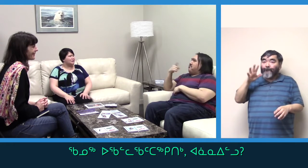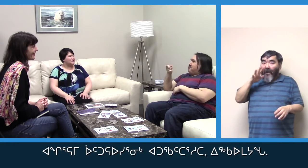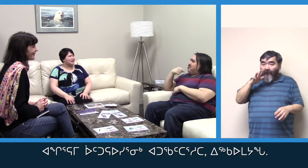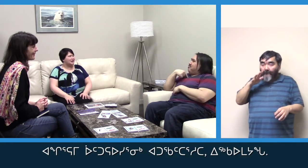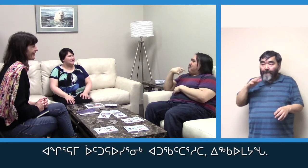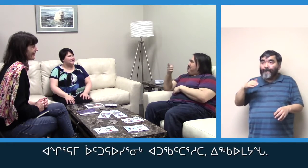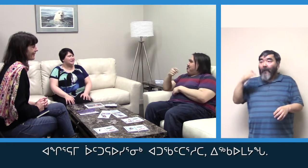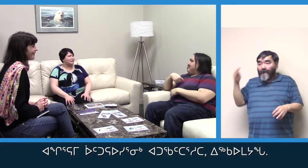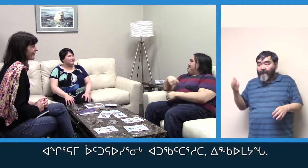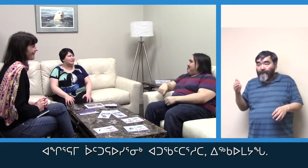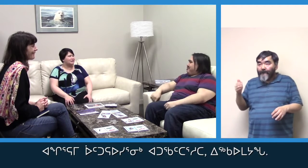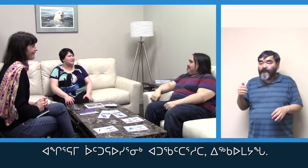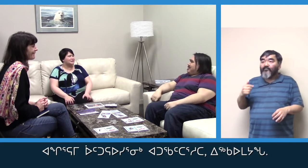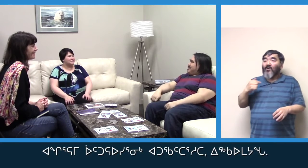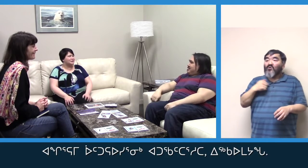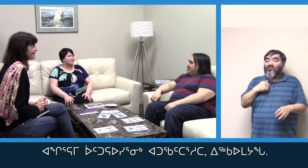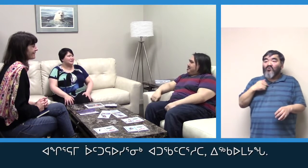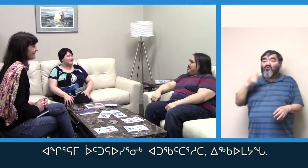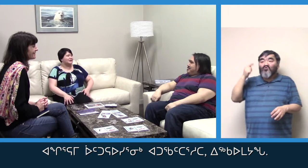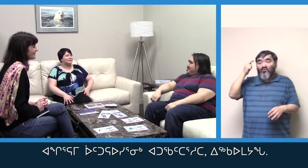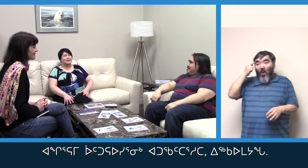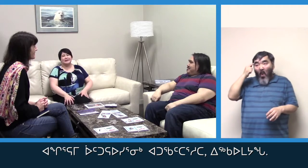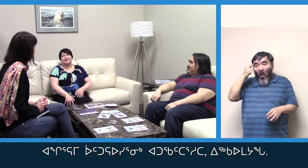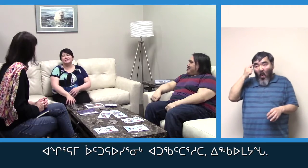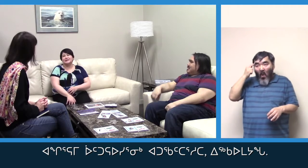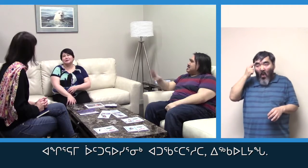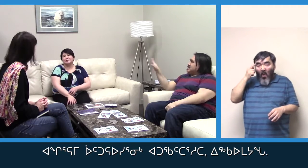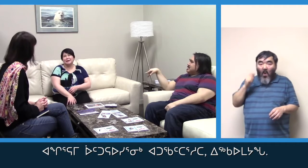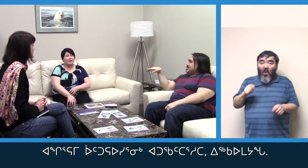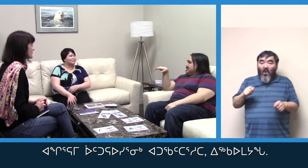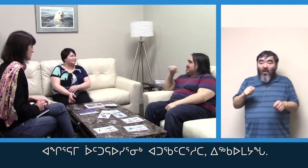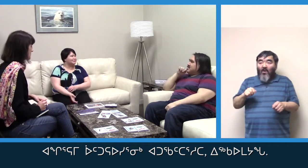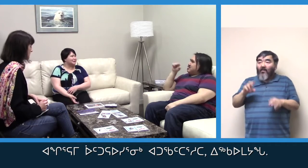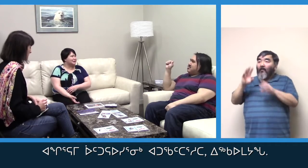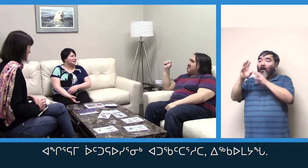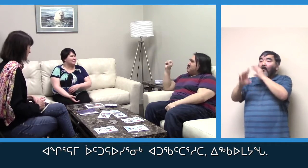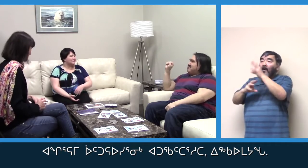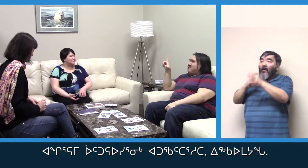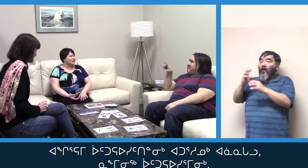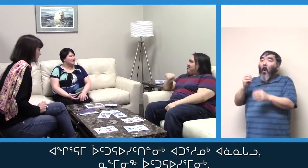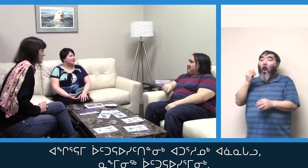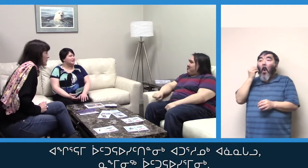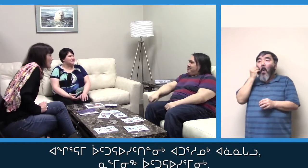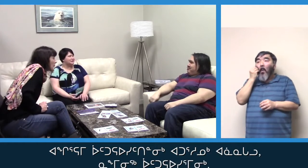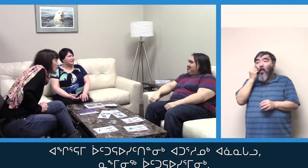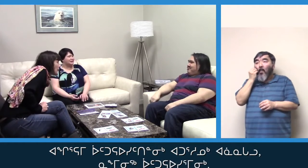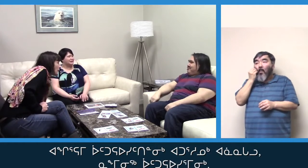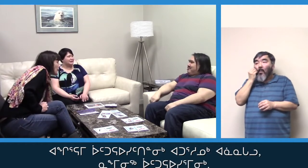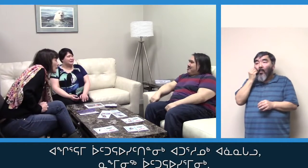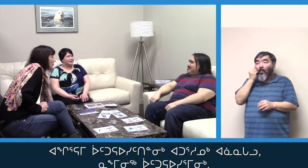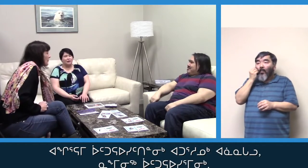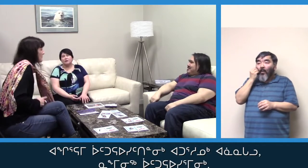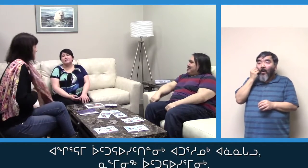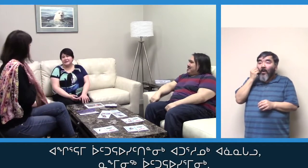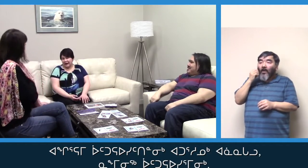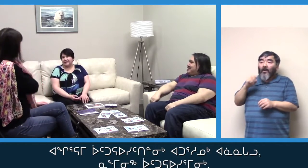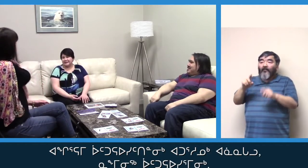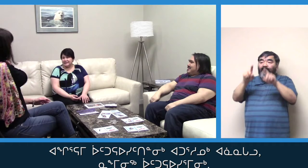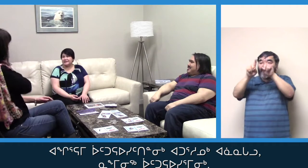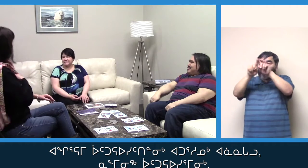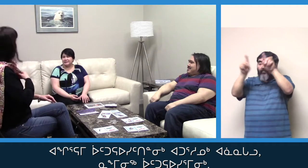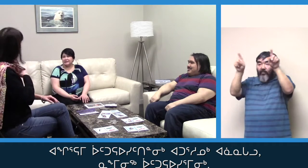Using home signs, he recalls them, so that's what he uses with my mom. Home signs. Their